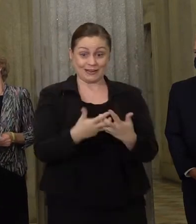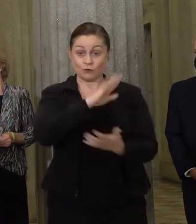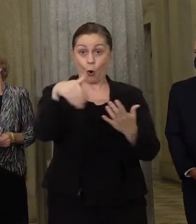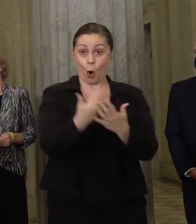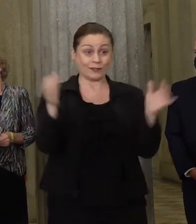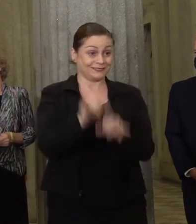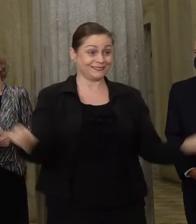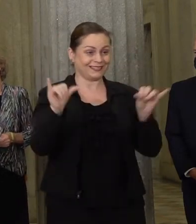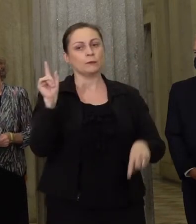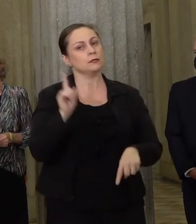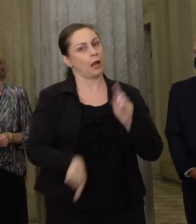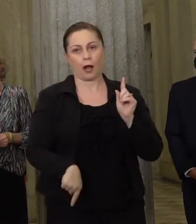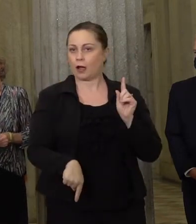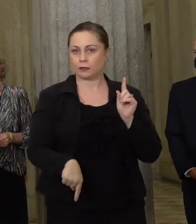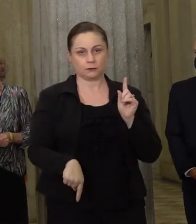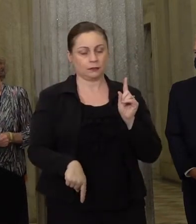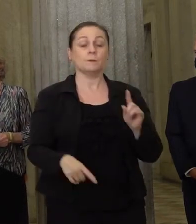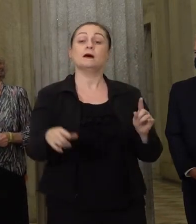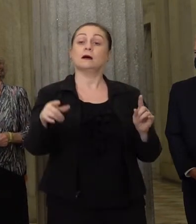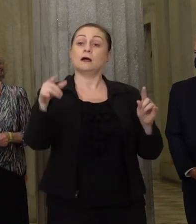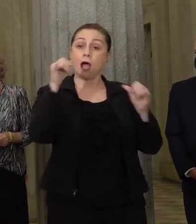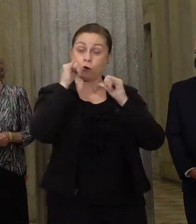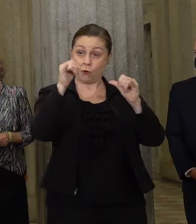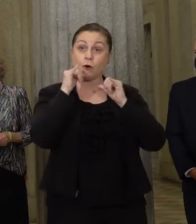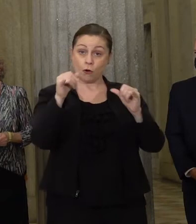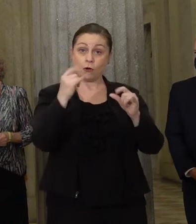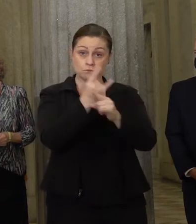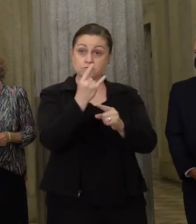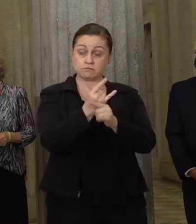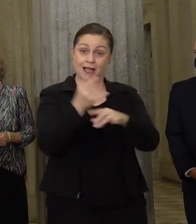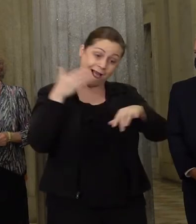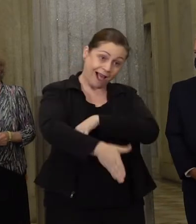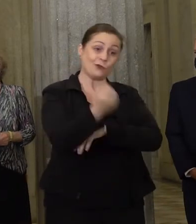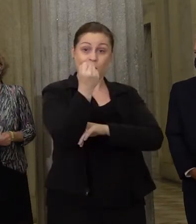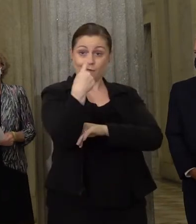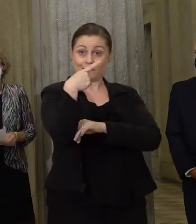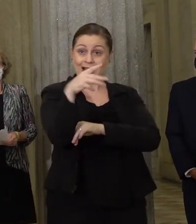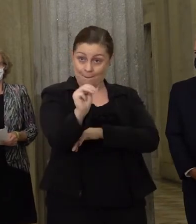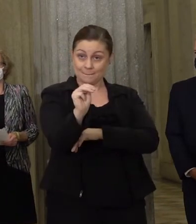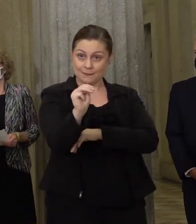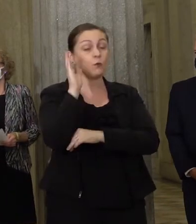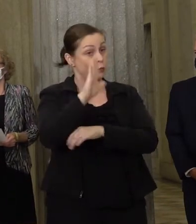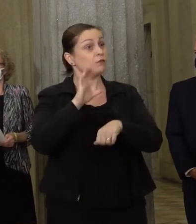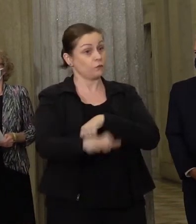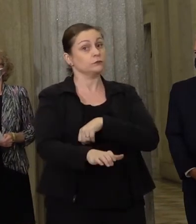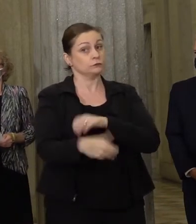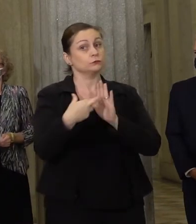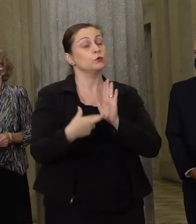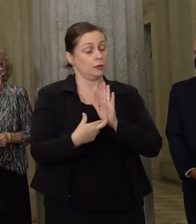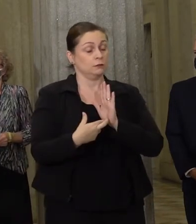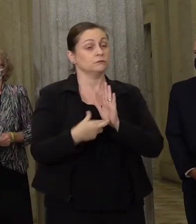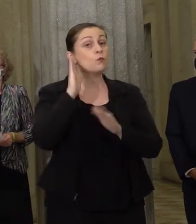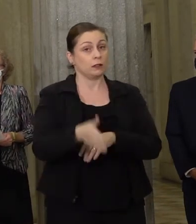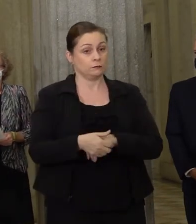beer after 11 o'clock at night, we can enforce this, and we will. And we intend to, and we believe that this